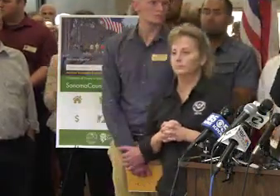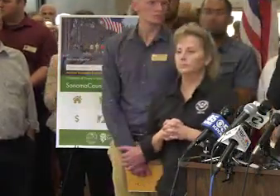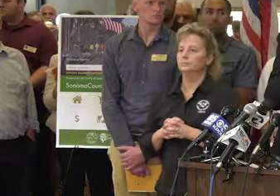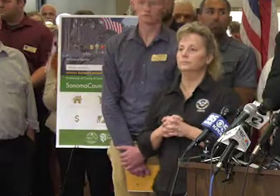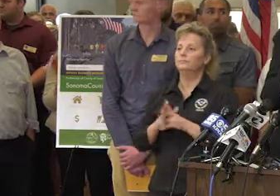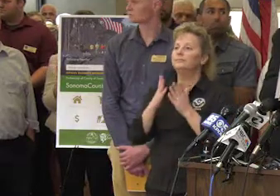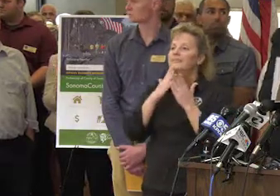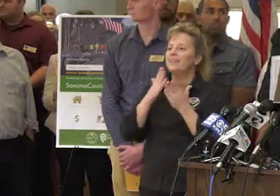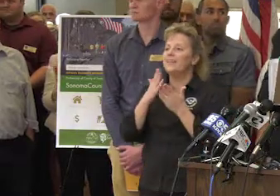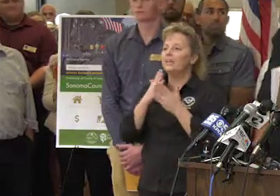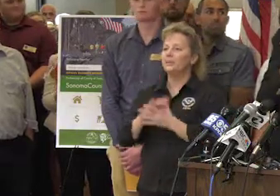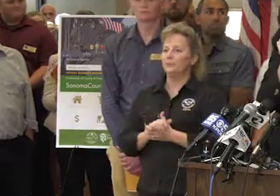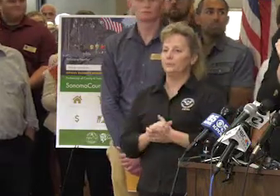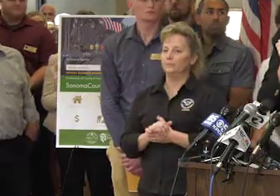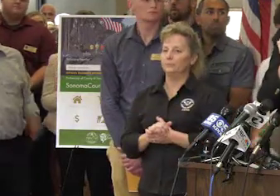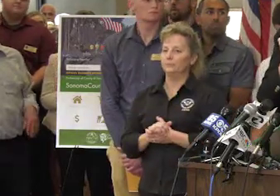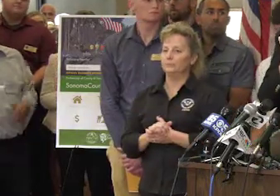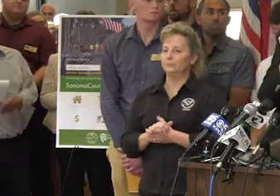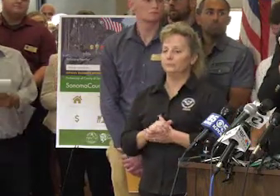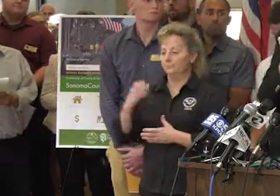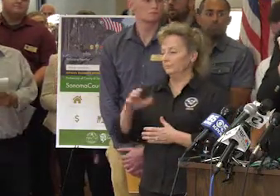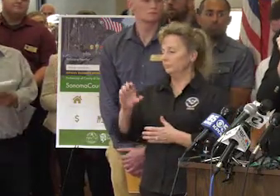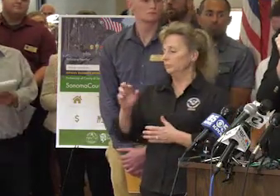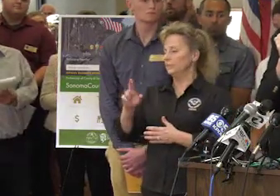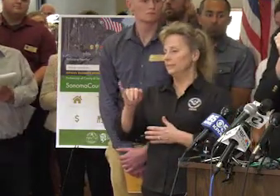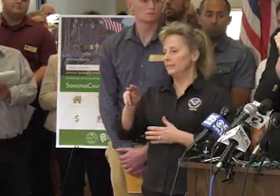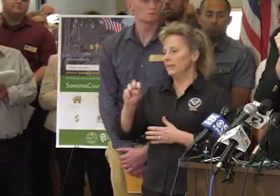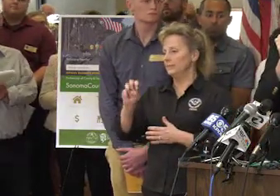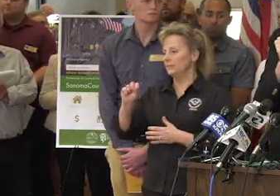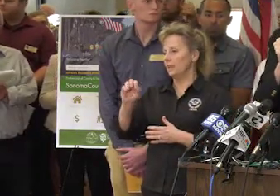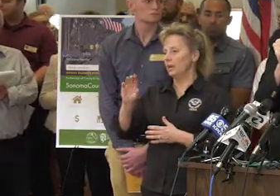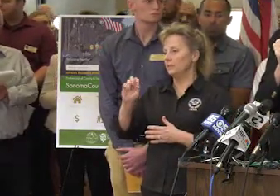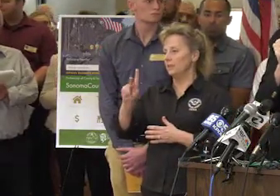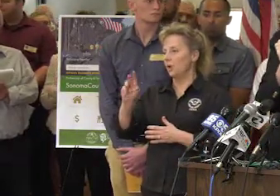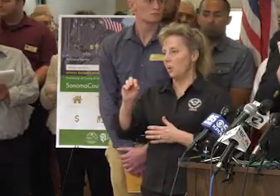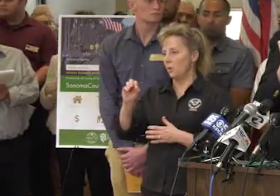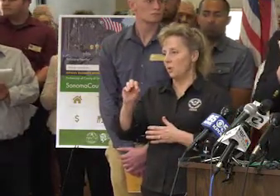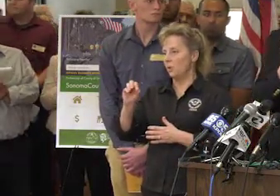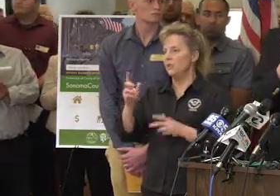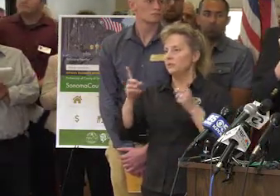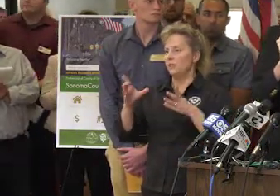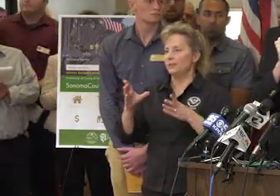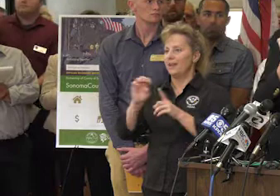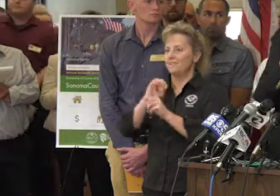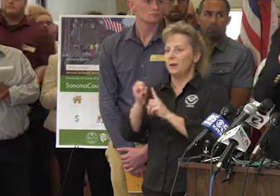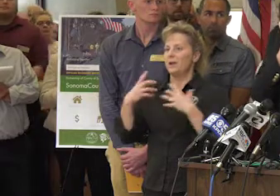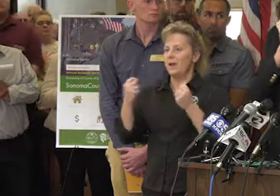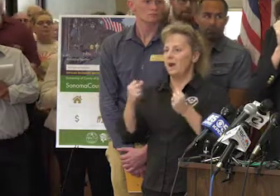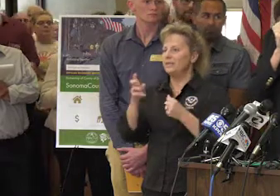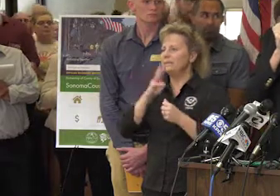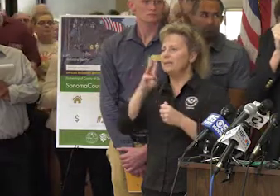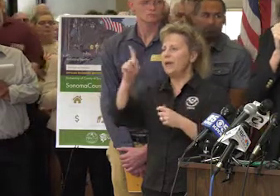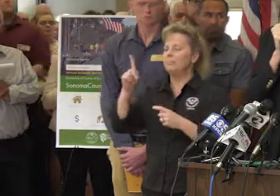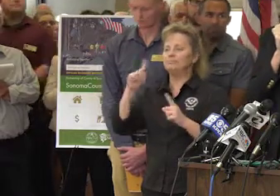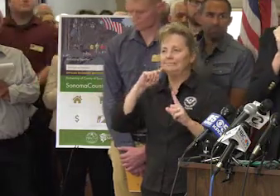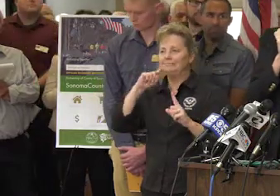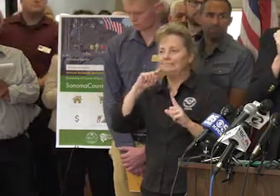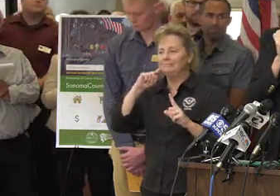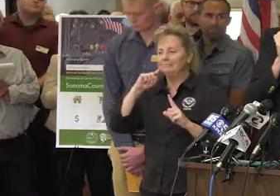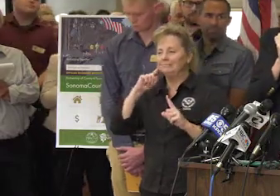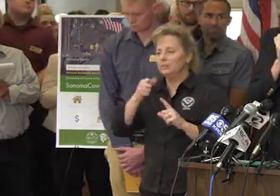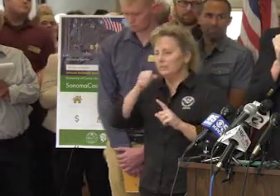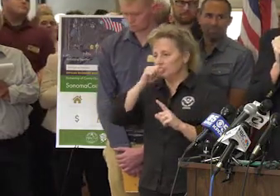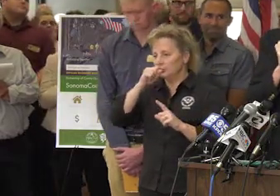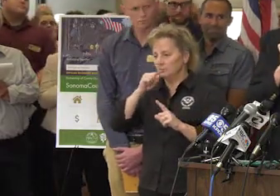So thank you. I'm Christine Sosco. I'm the Director of Environmental Health. You gotta speak up louder. Closer. Sorry. No,